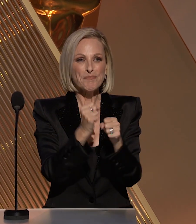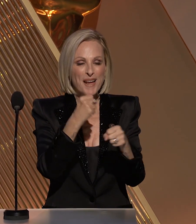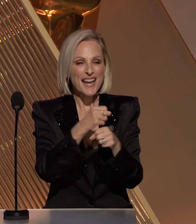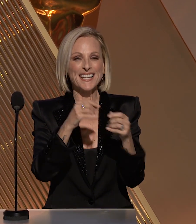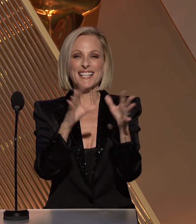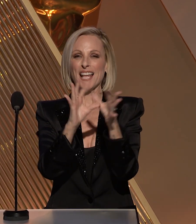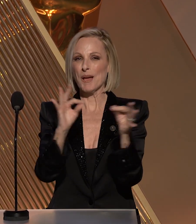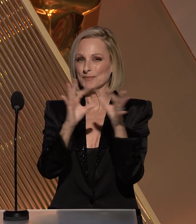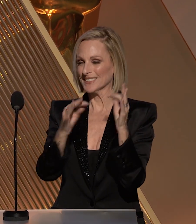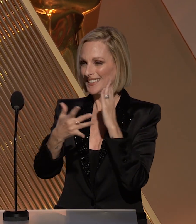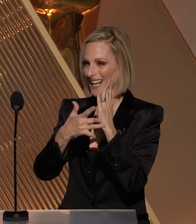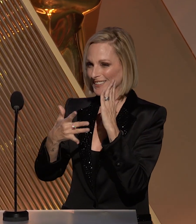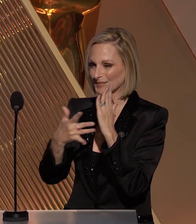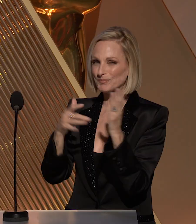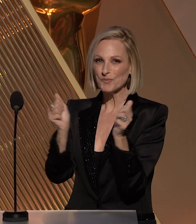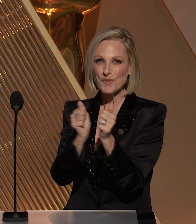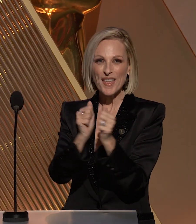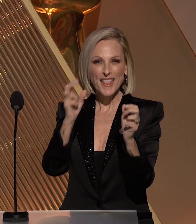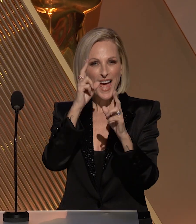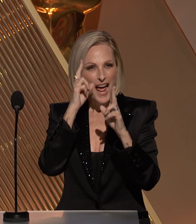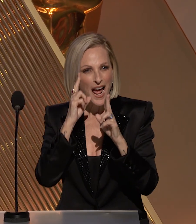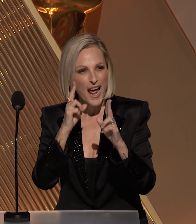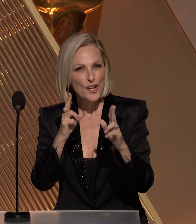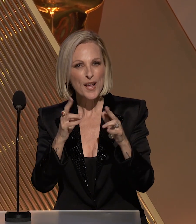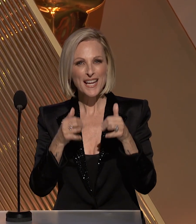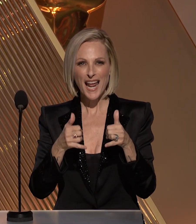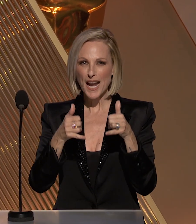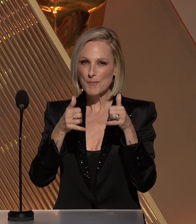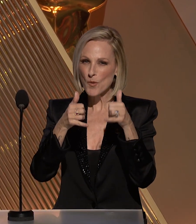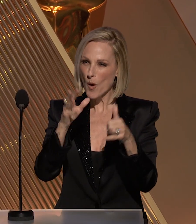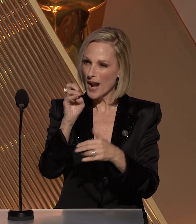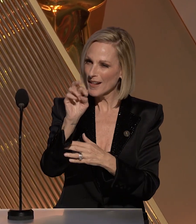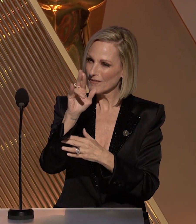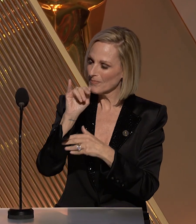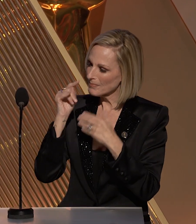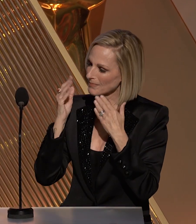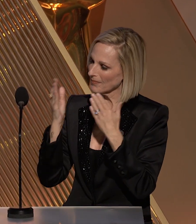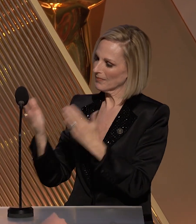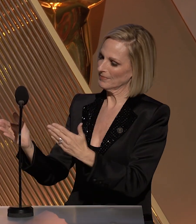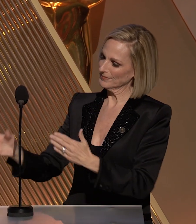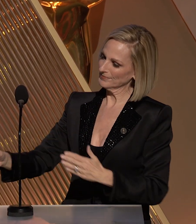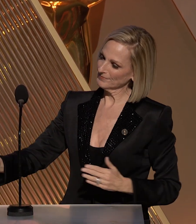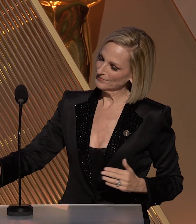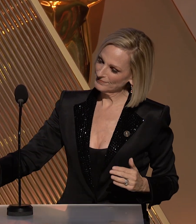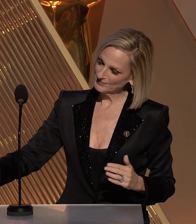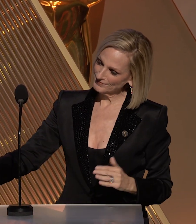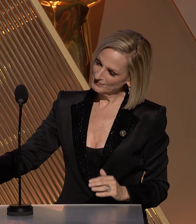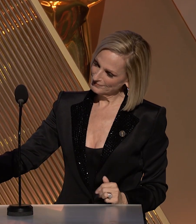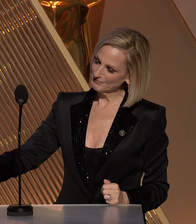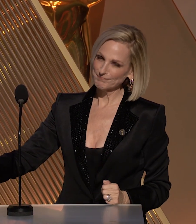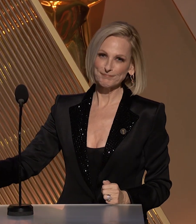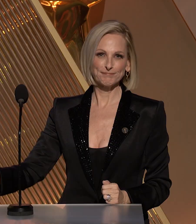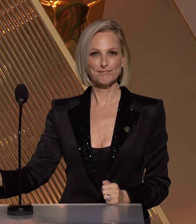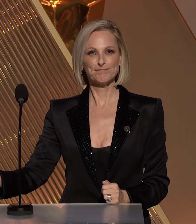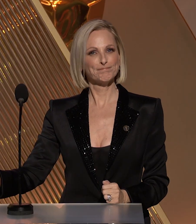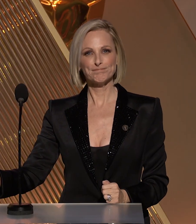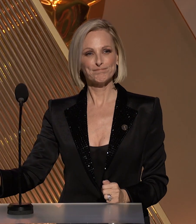recognize the advances made in captioning technology with an honorary Academy Award of Merit.